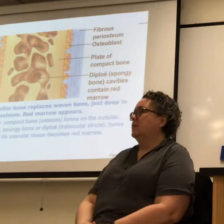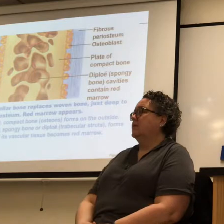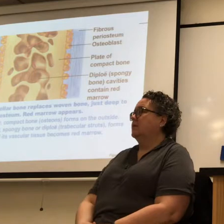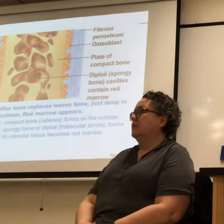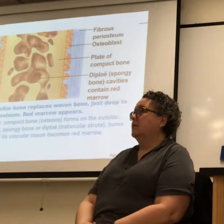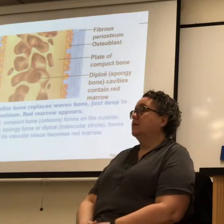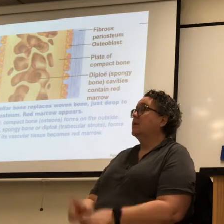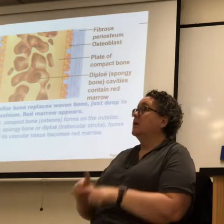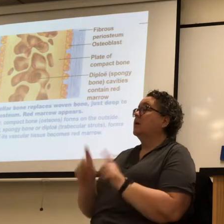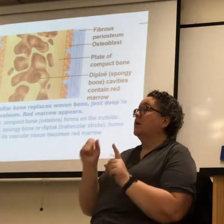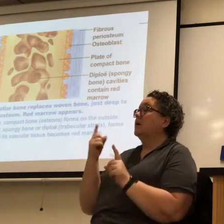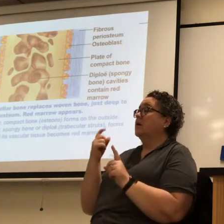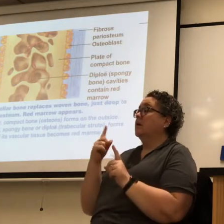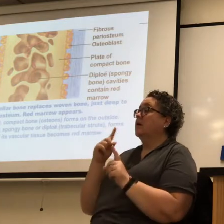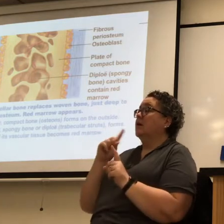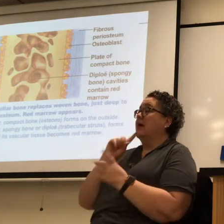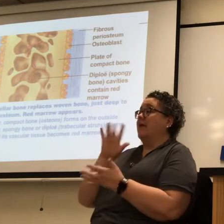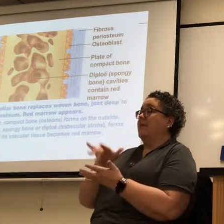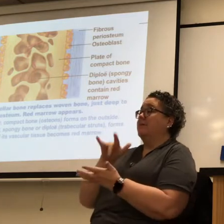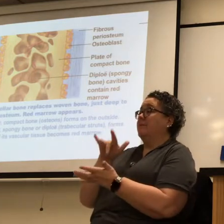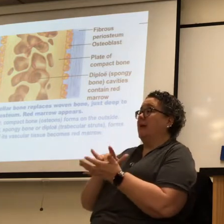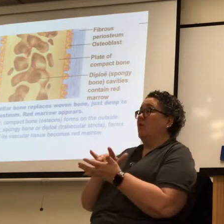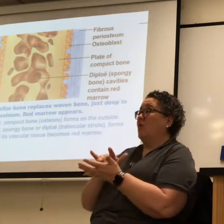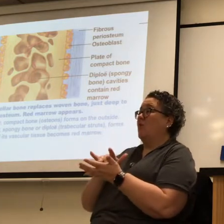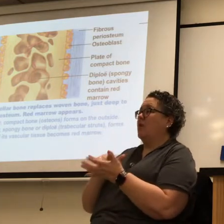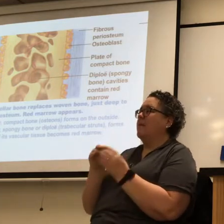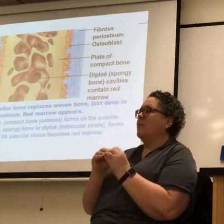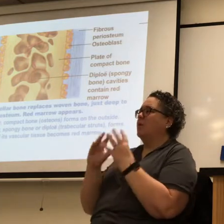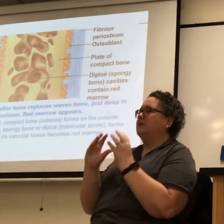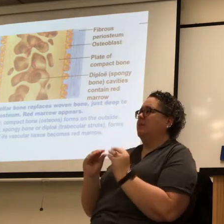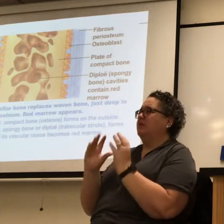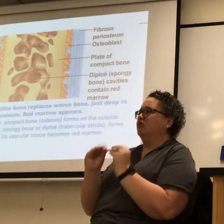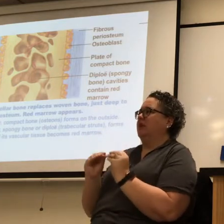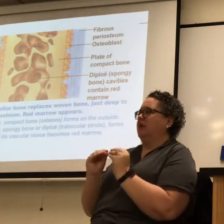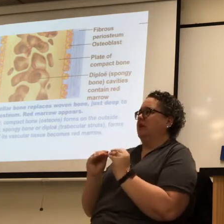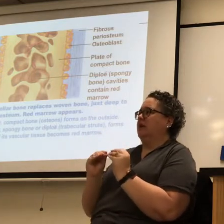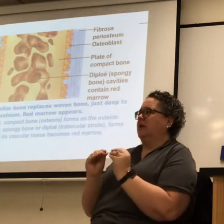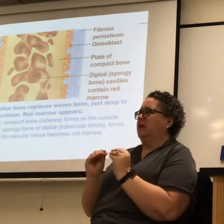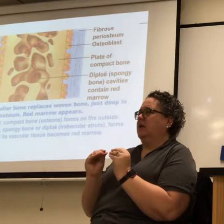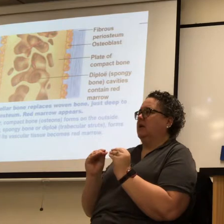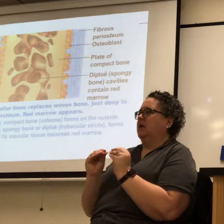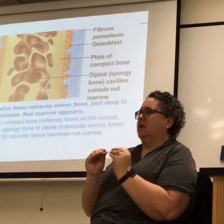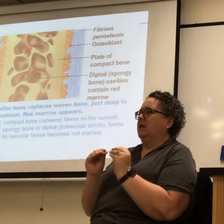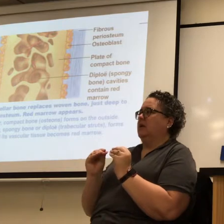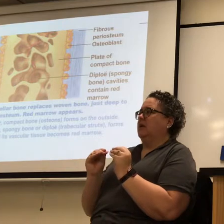But in the middle is more spongy.